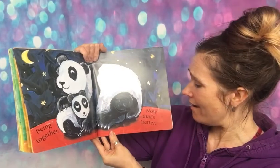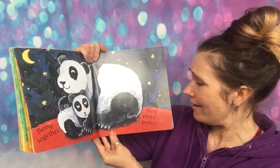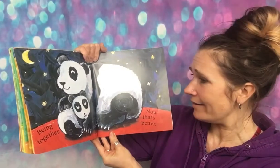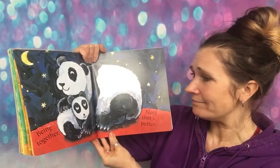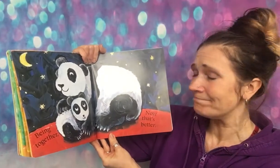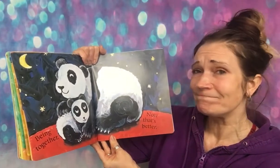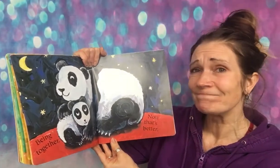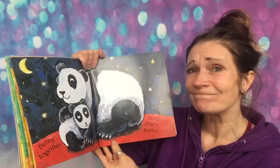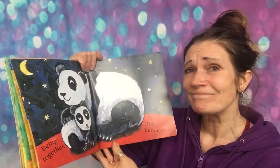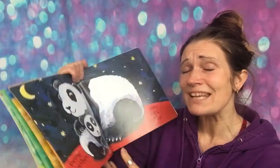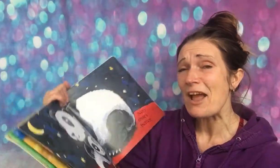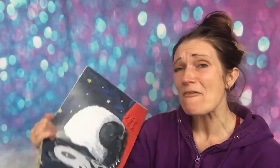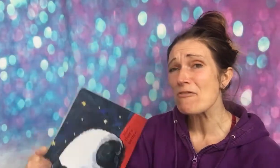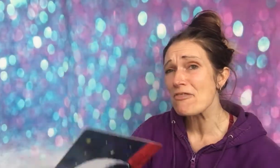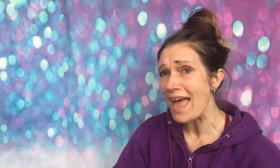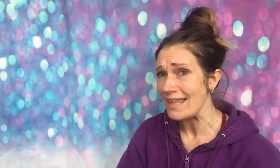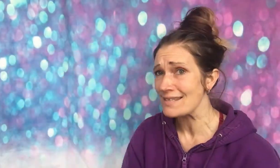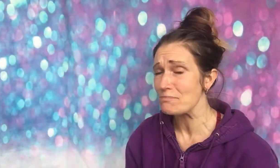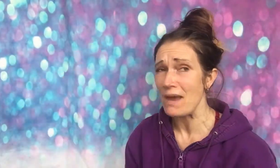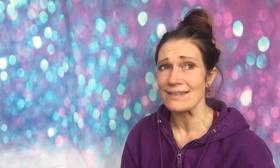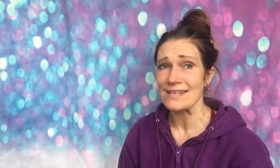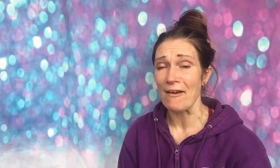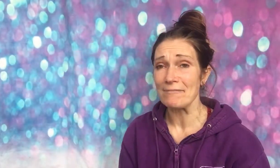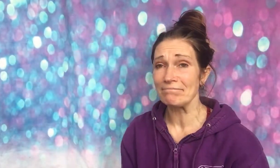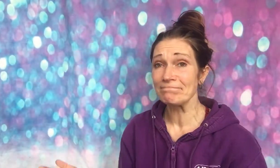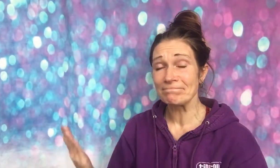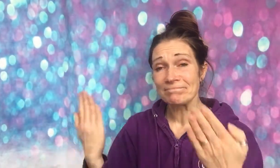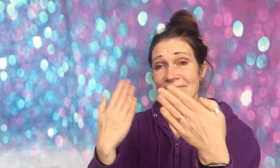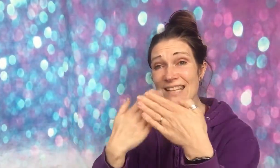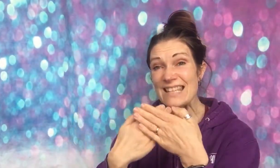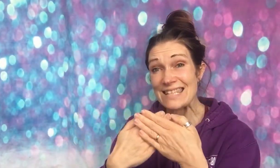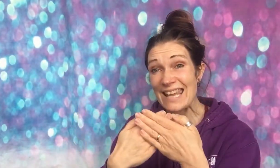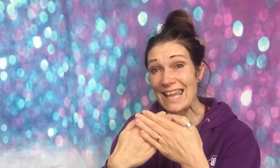together. Now that's better.